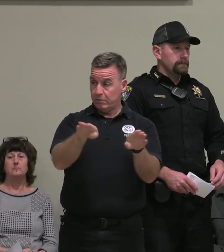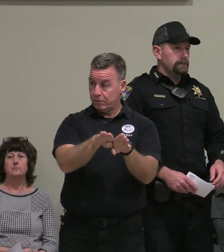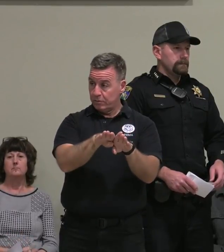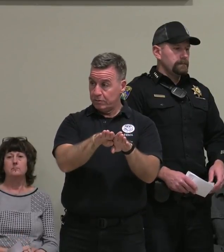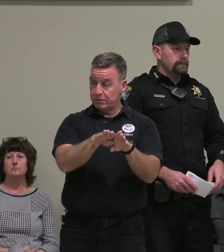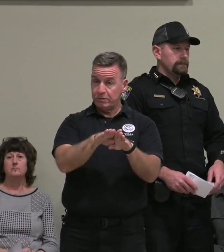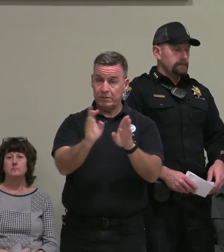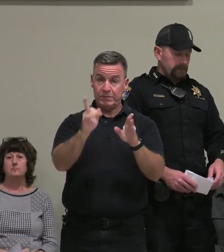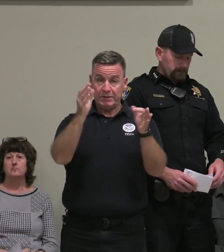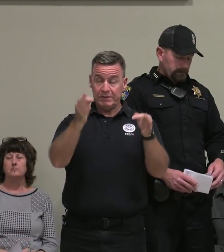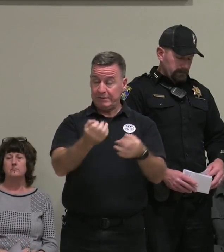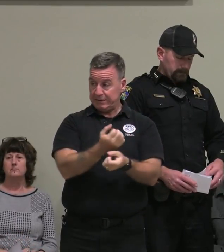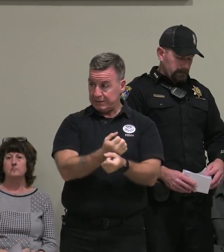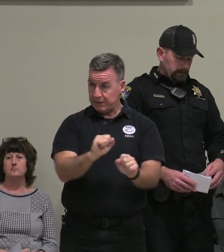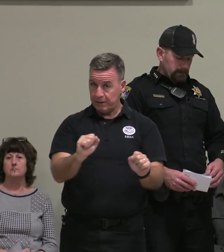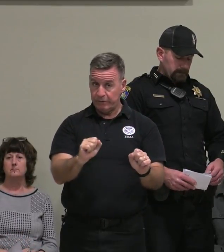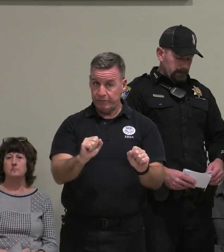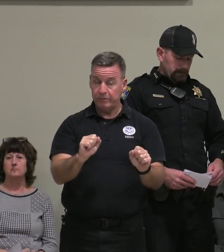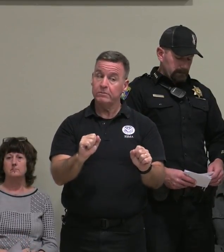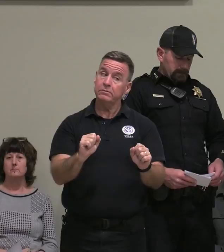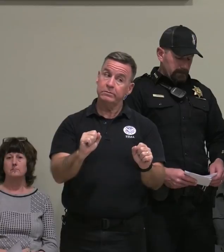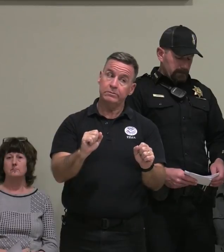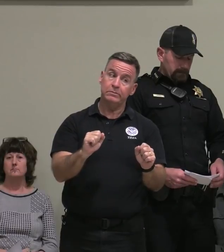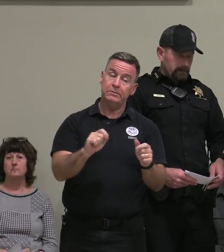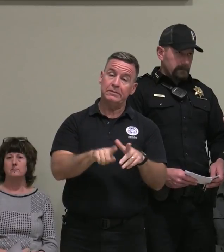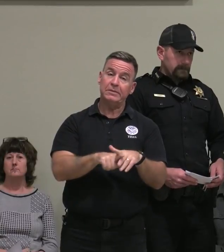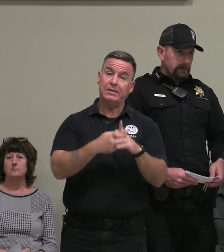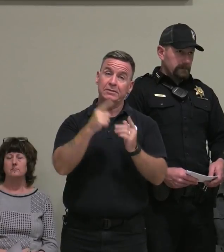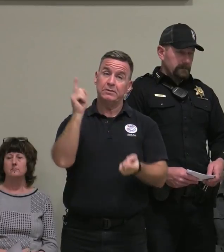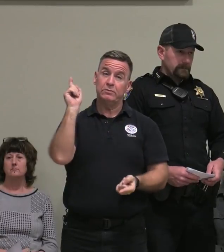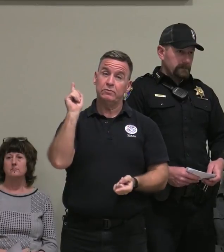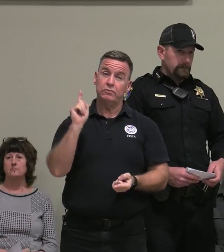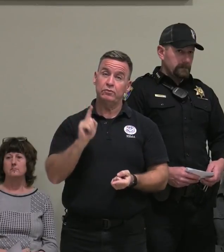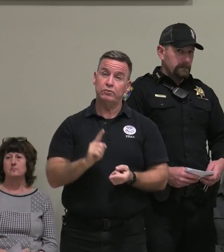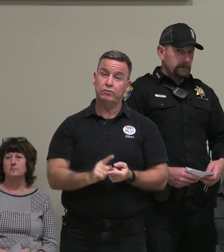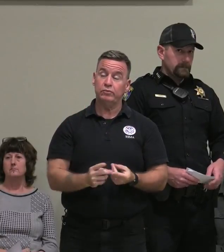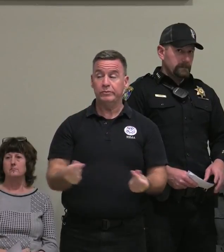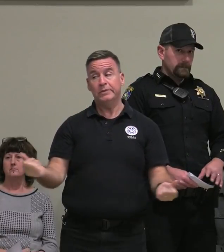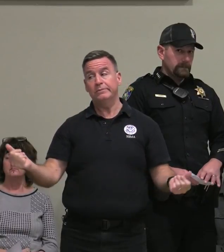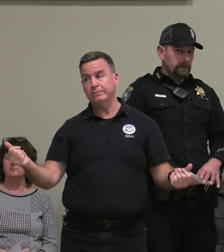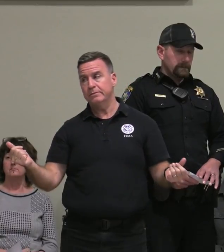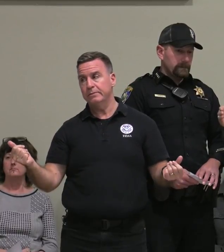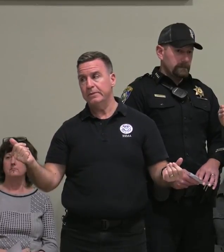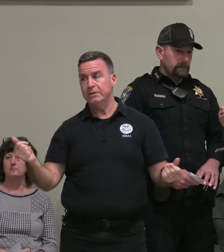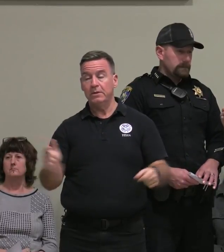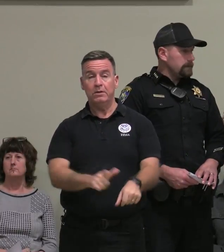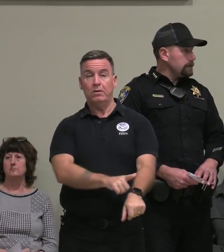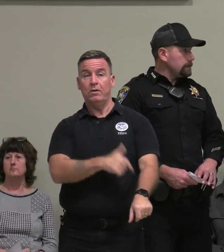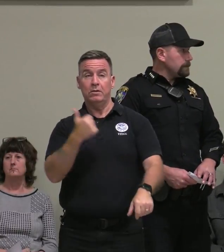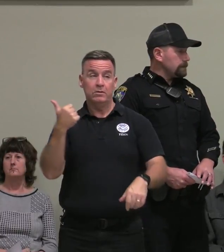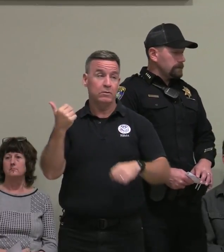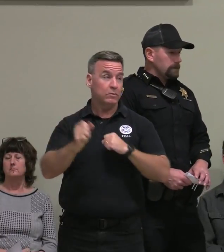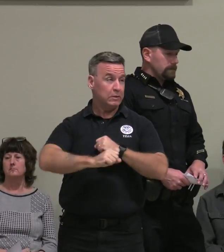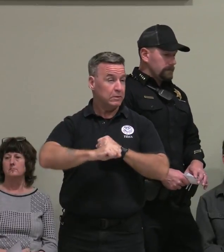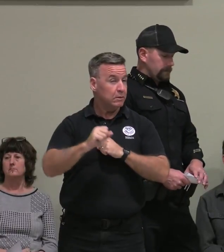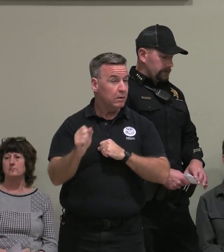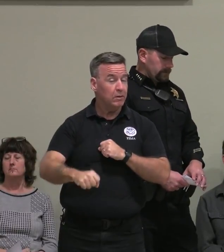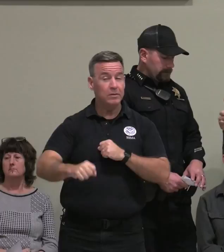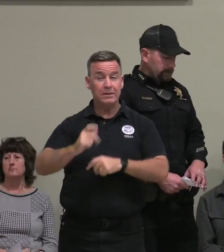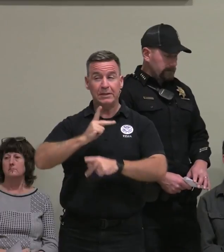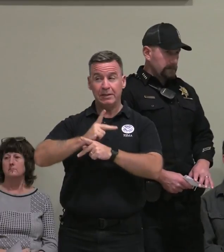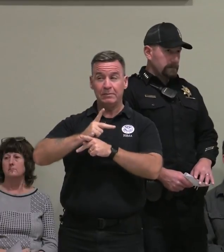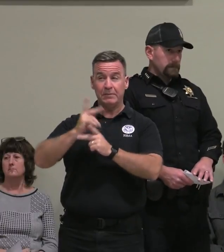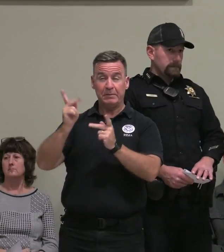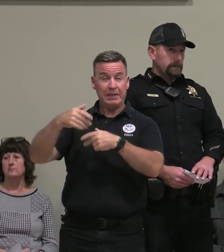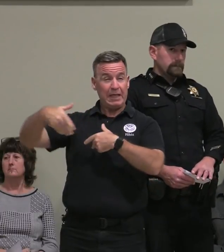once it's been determined safe, begins to dissipate or evaporate. And so the longer we go to